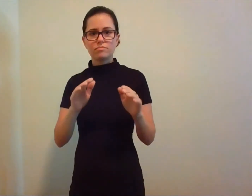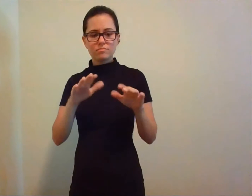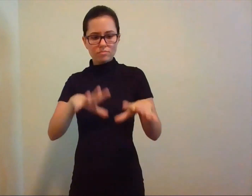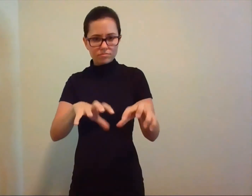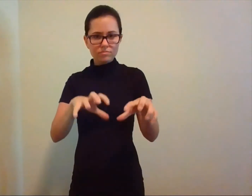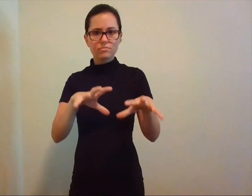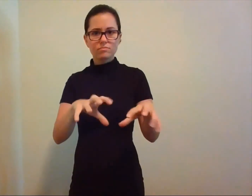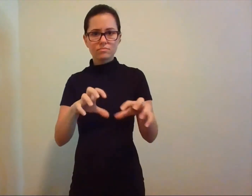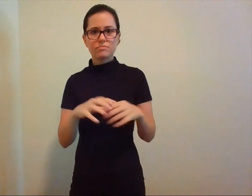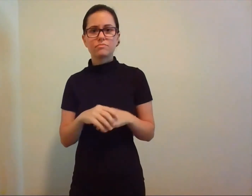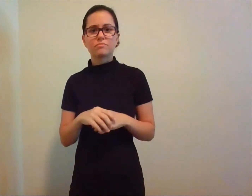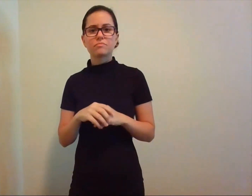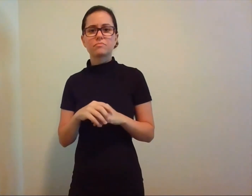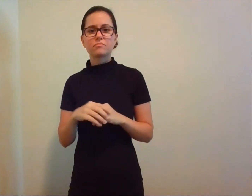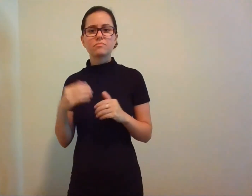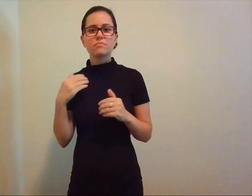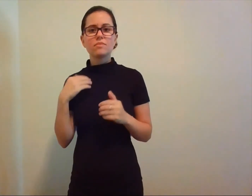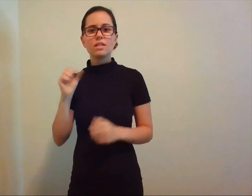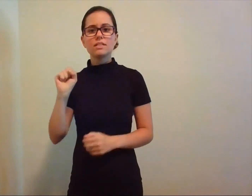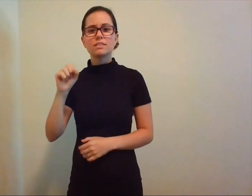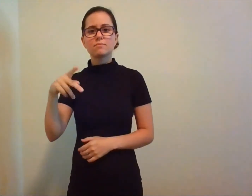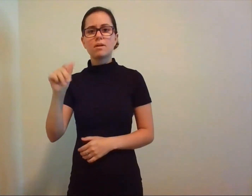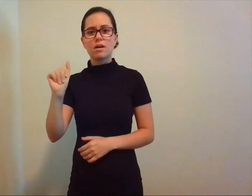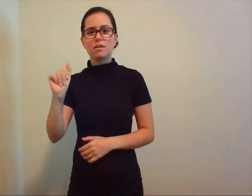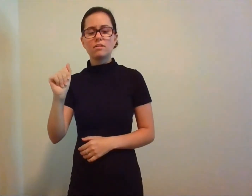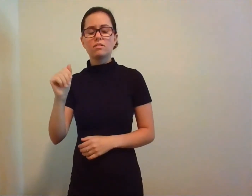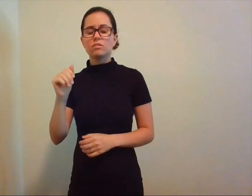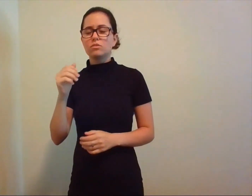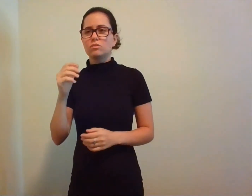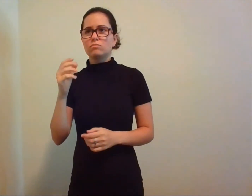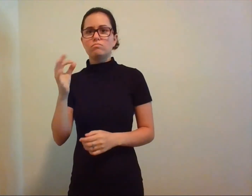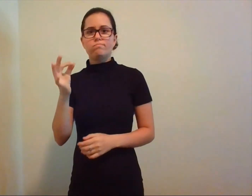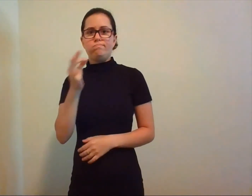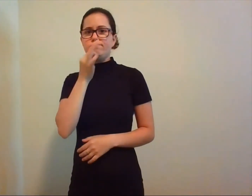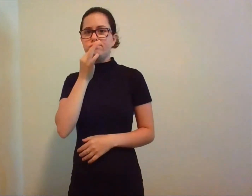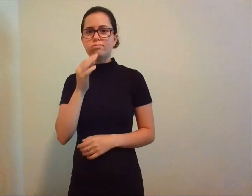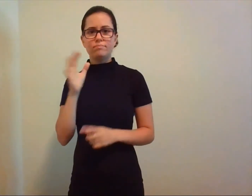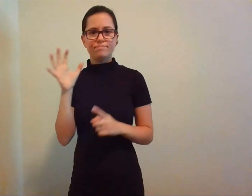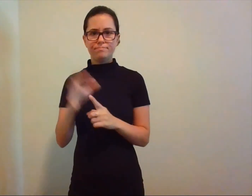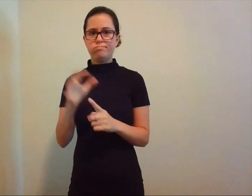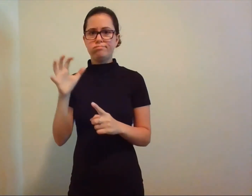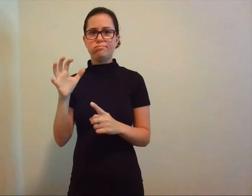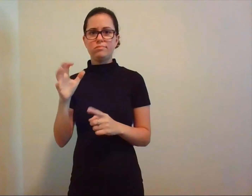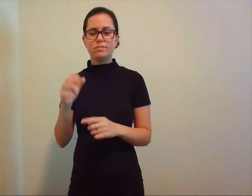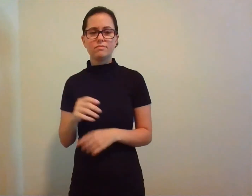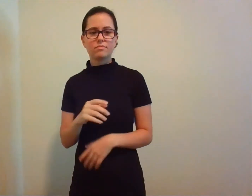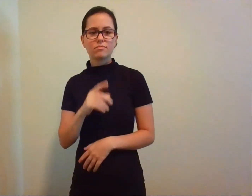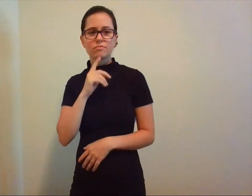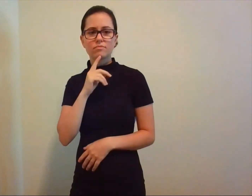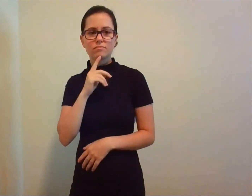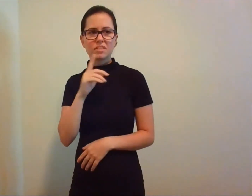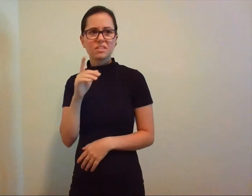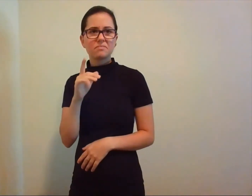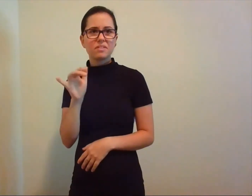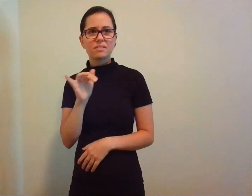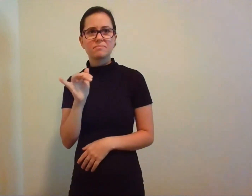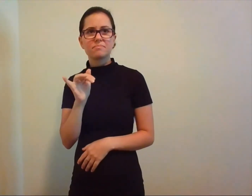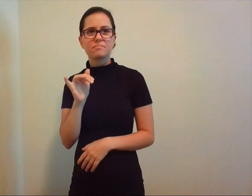spa that was like sailor themed. It was totally ridiculous, but in a very